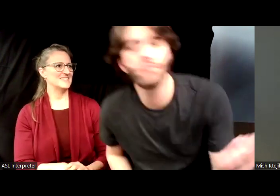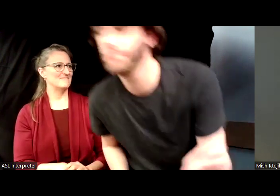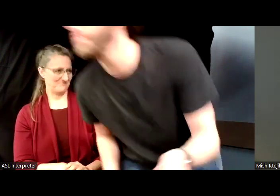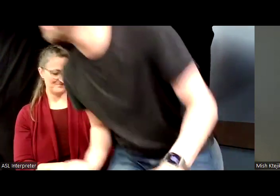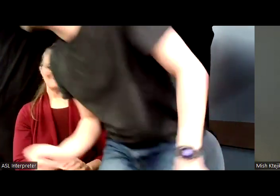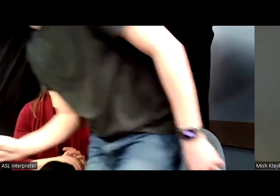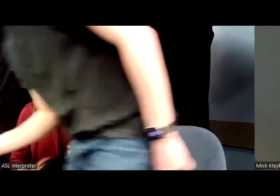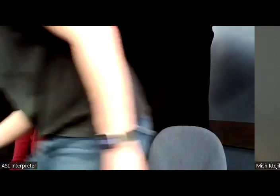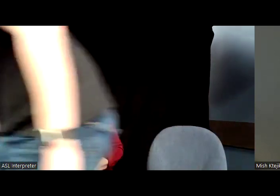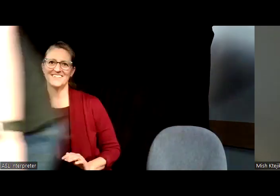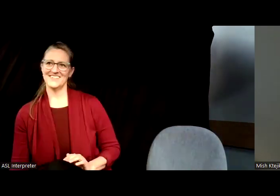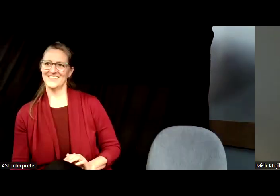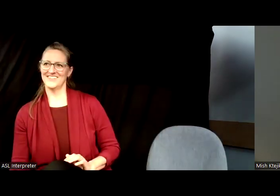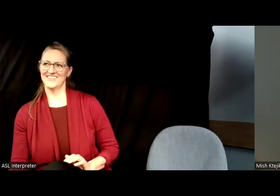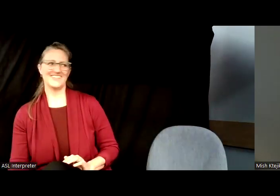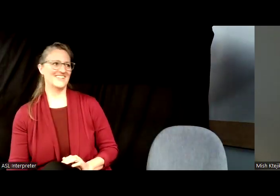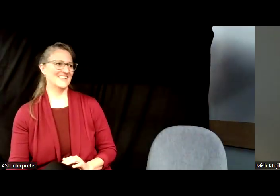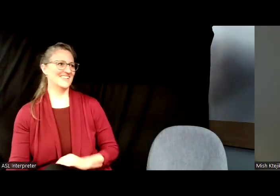Tammy?